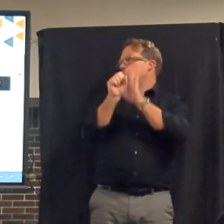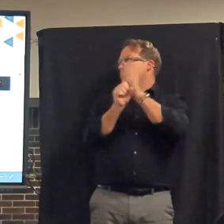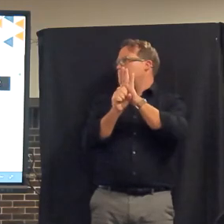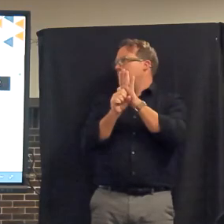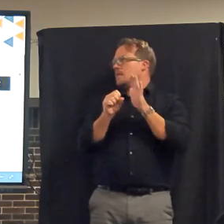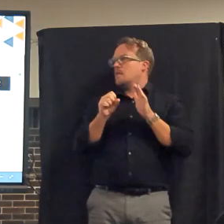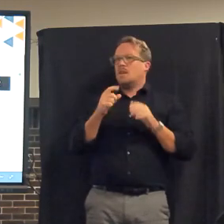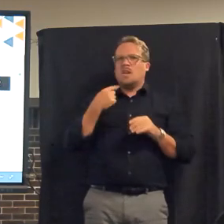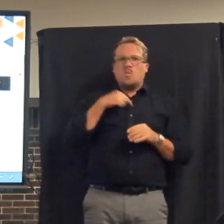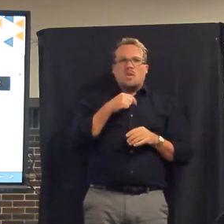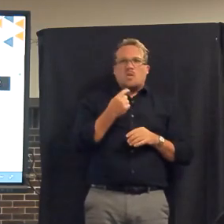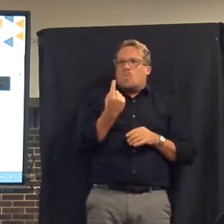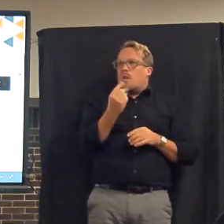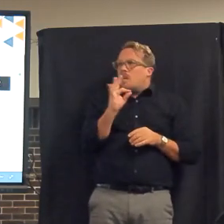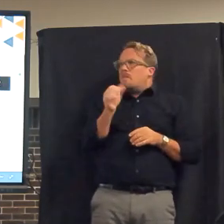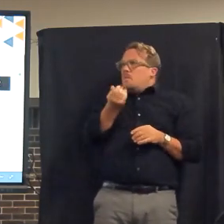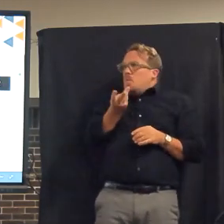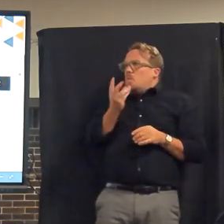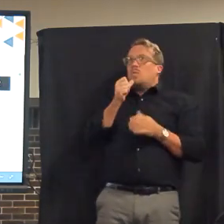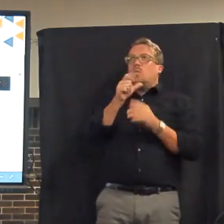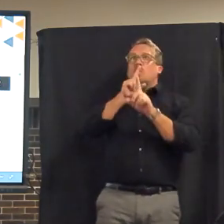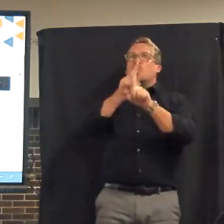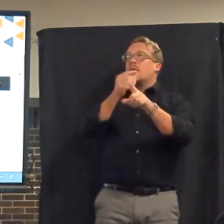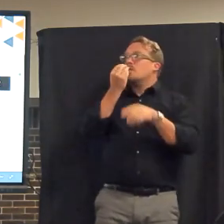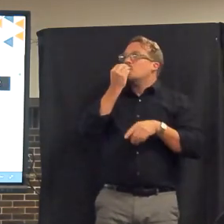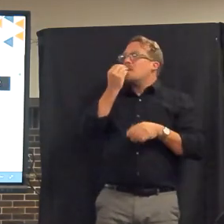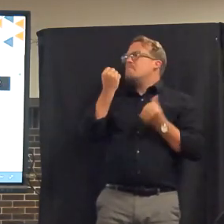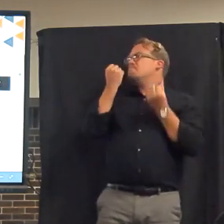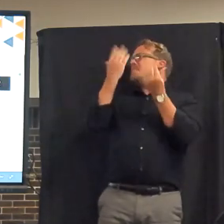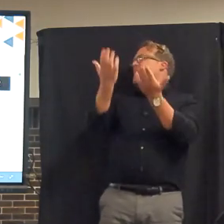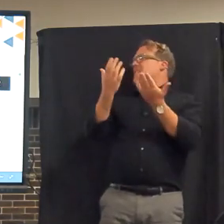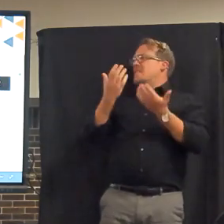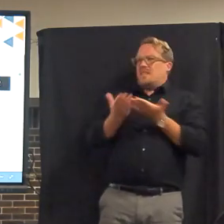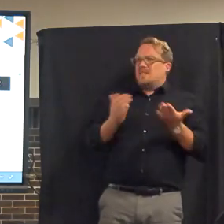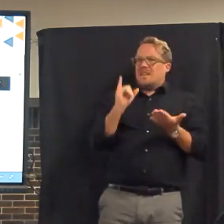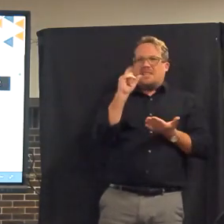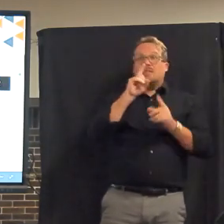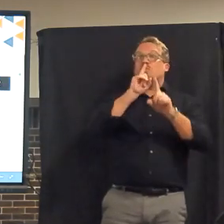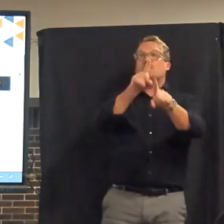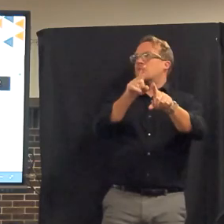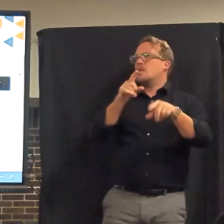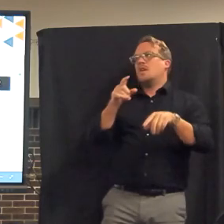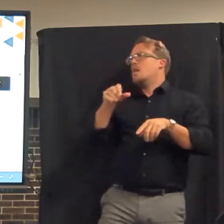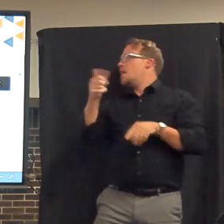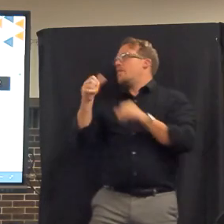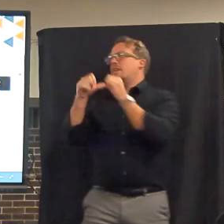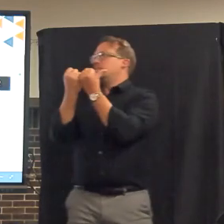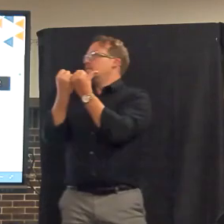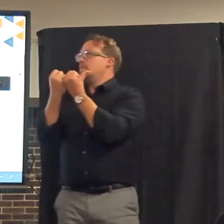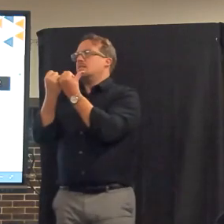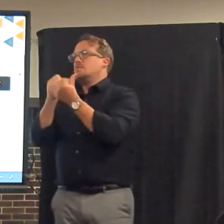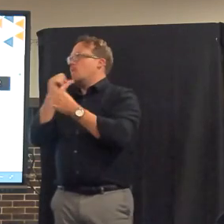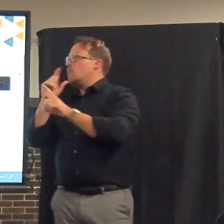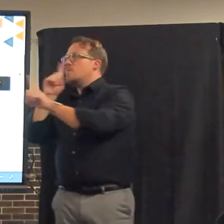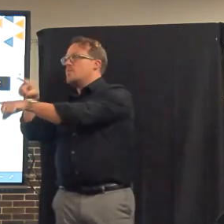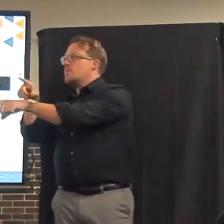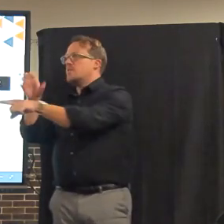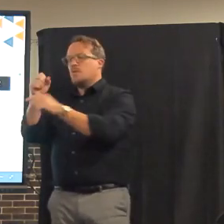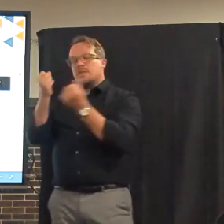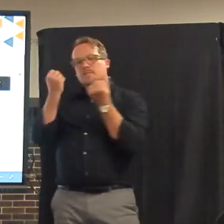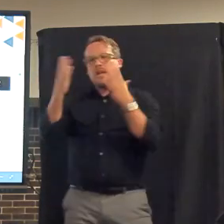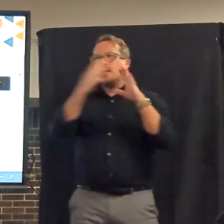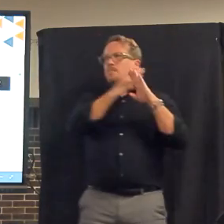that order food. A lot of the things we order, it's companies that have never done business with the state before, like Kim said. So there's a lot of